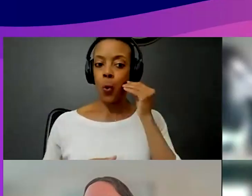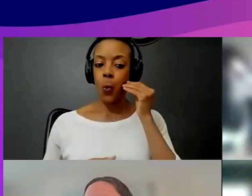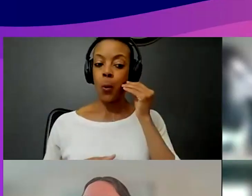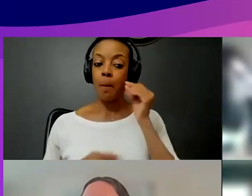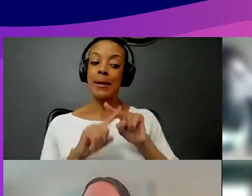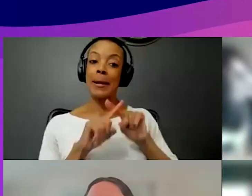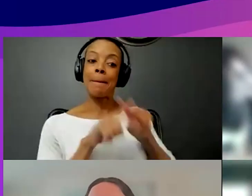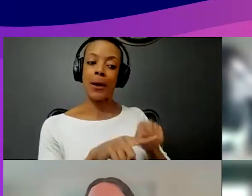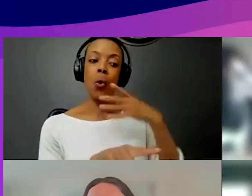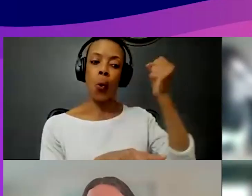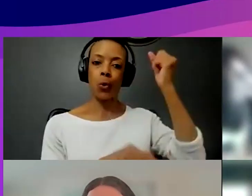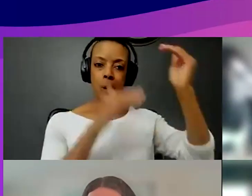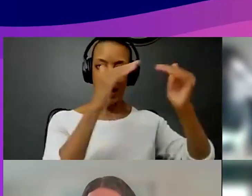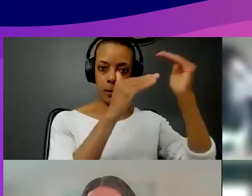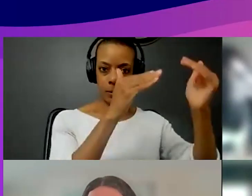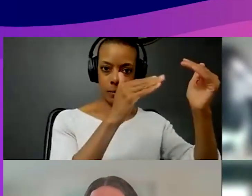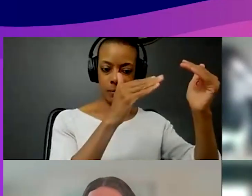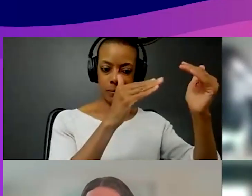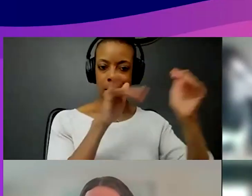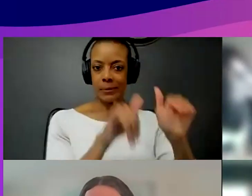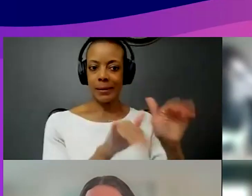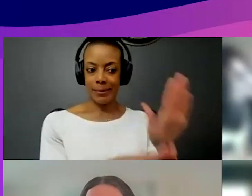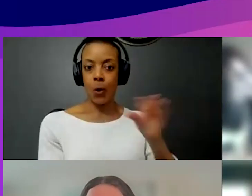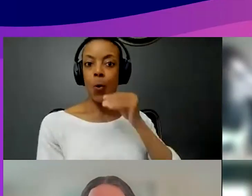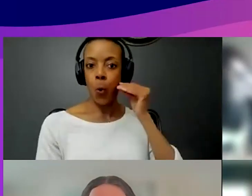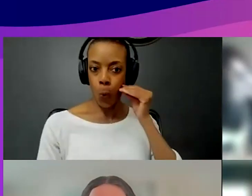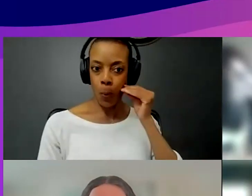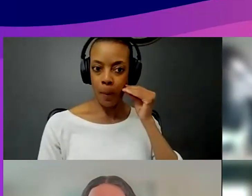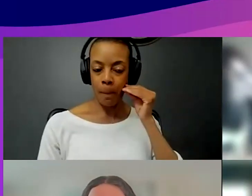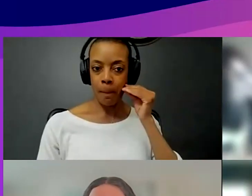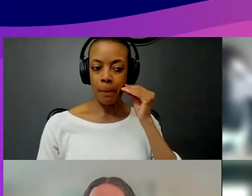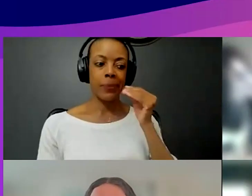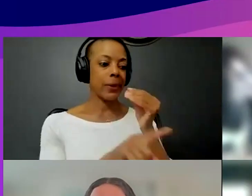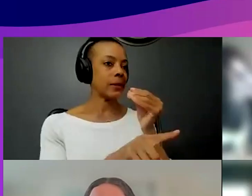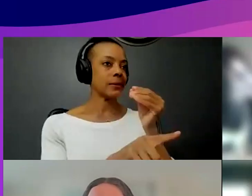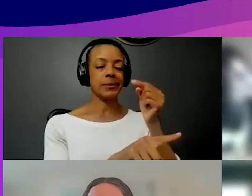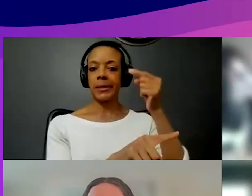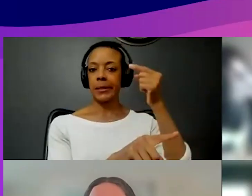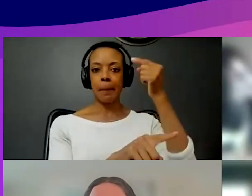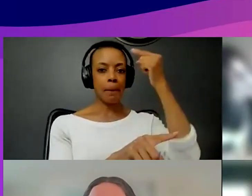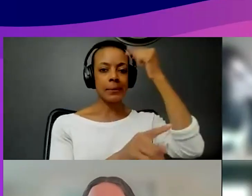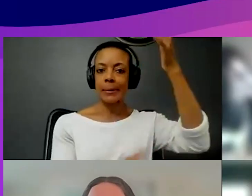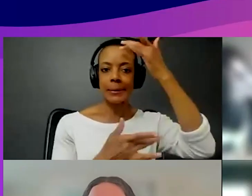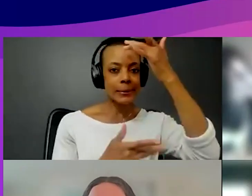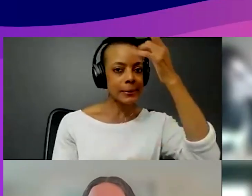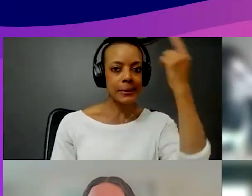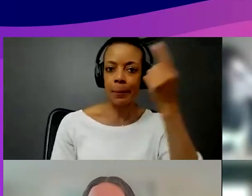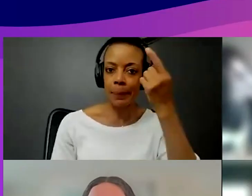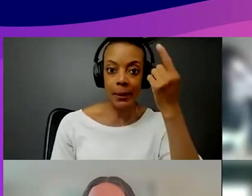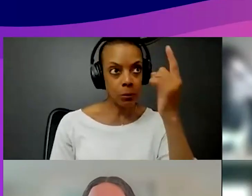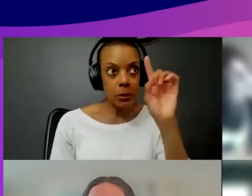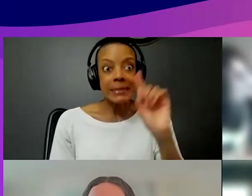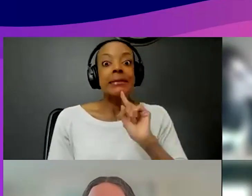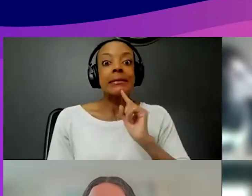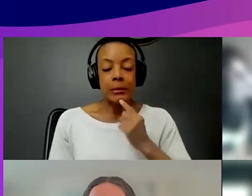upon an older adult, you know, often with some kind of mental health issue, and sometimes very serious mental